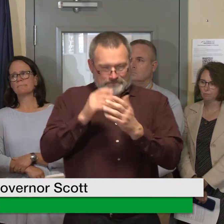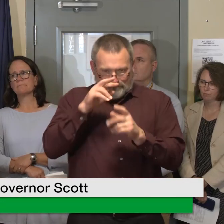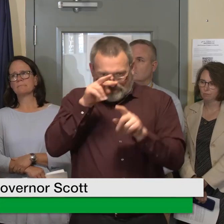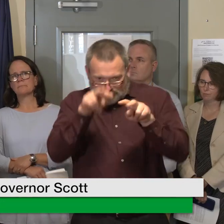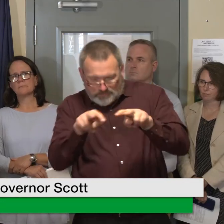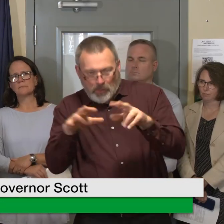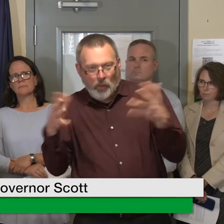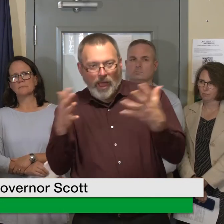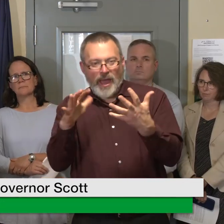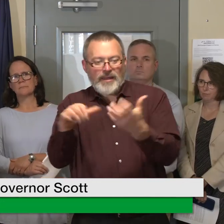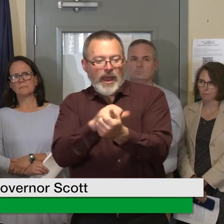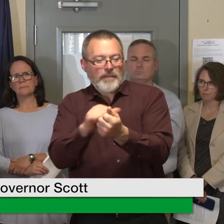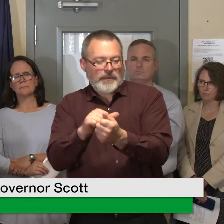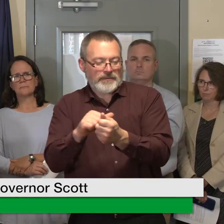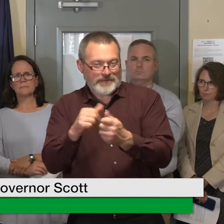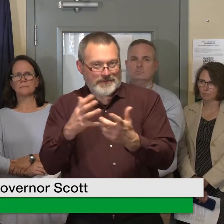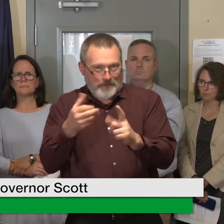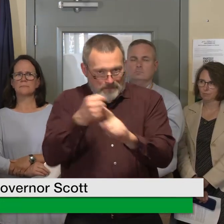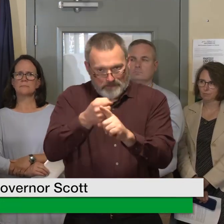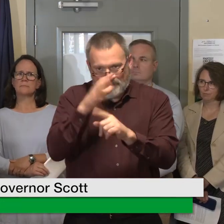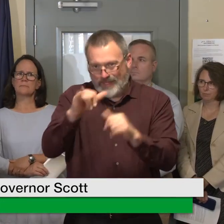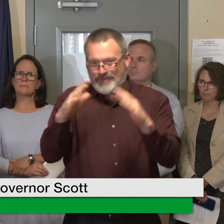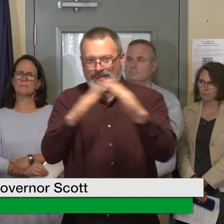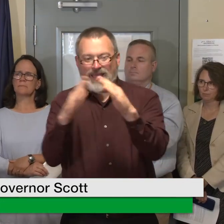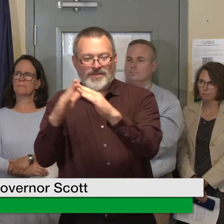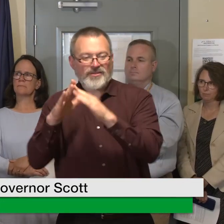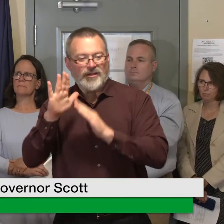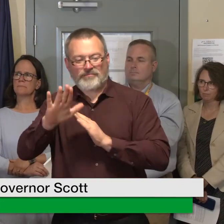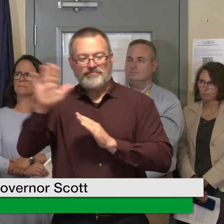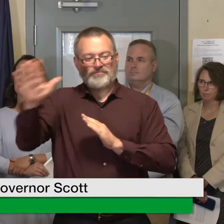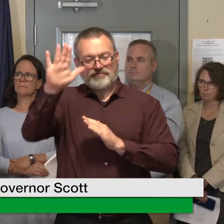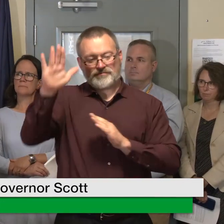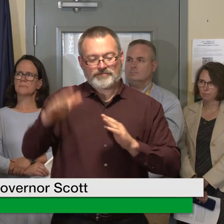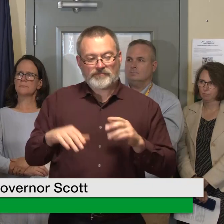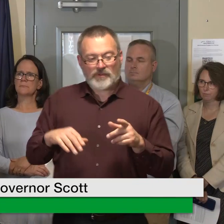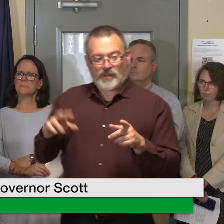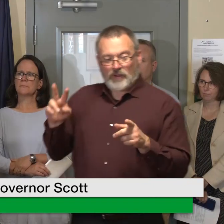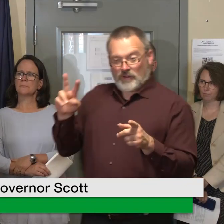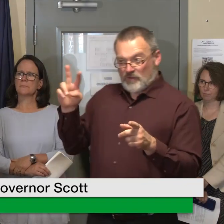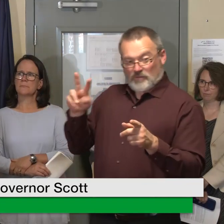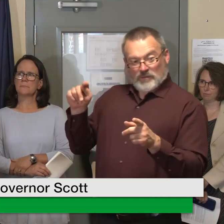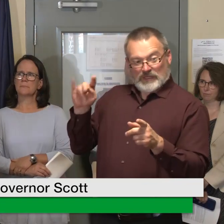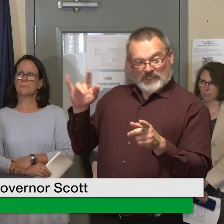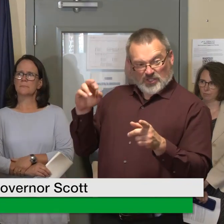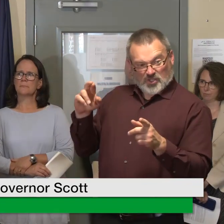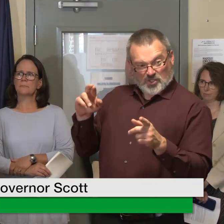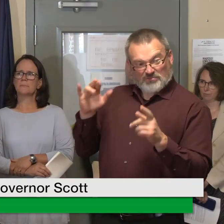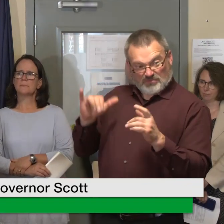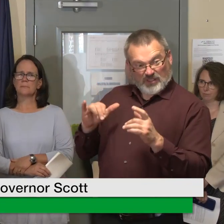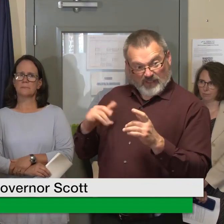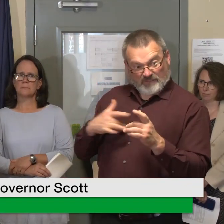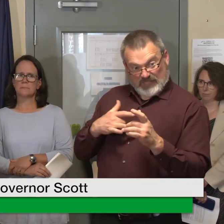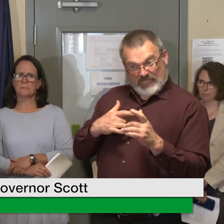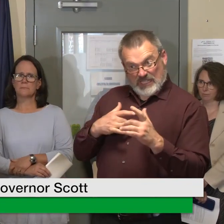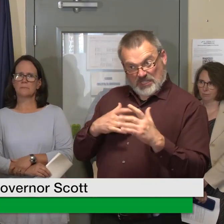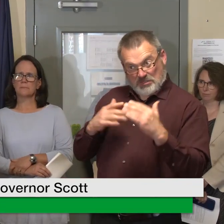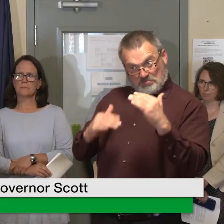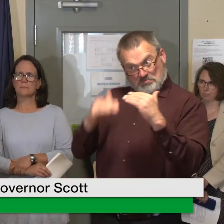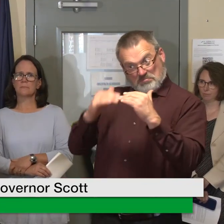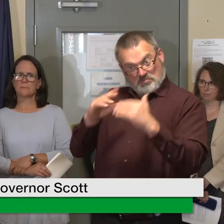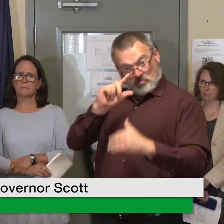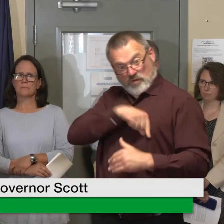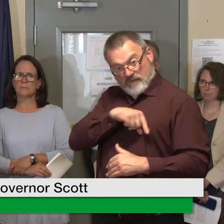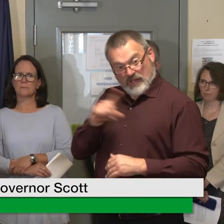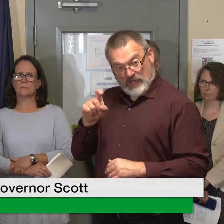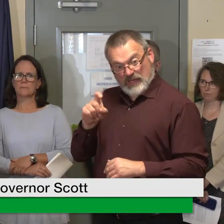the local municipalities. Okay. How close are we to meeting those thresholds? Do you know? Unofficially, on the PA side, we feel that